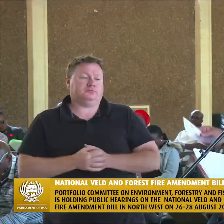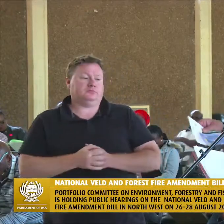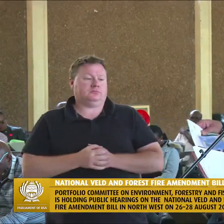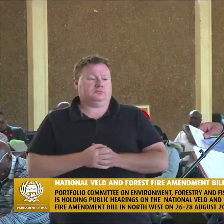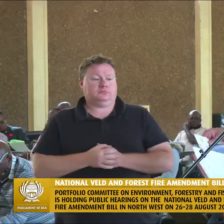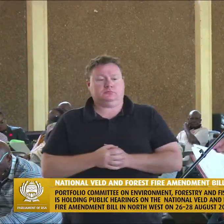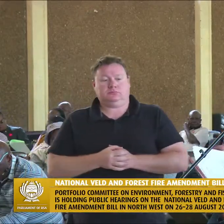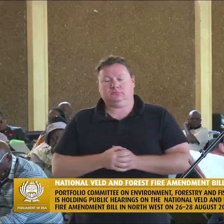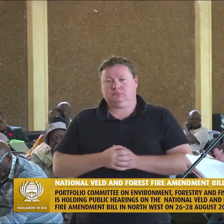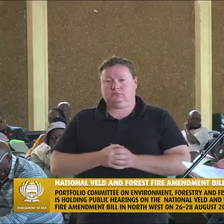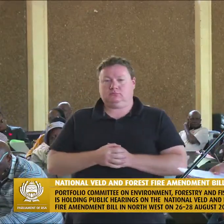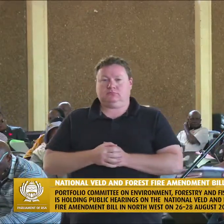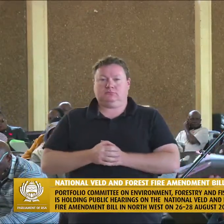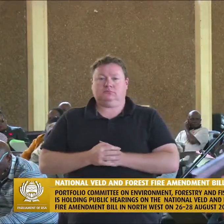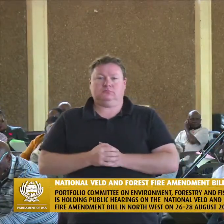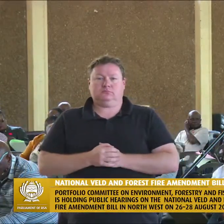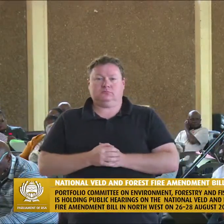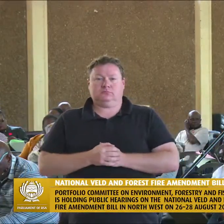instead